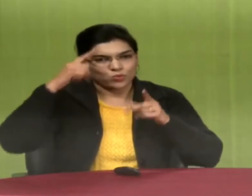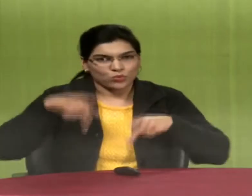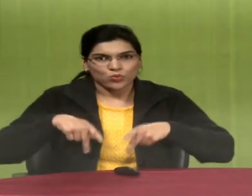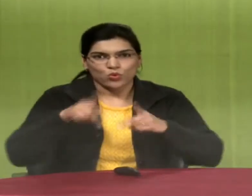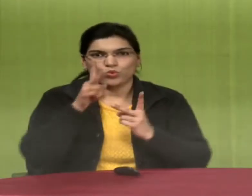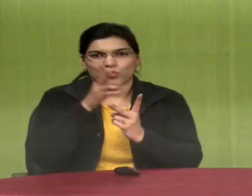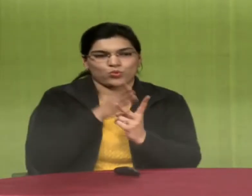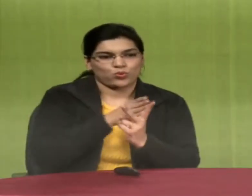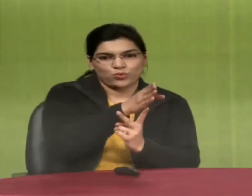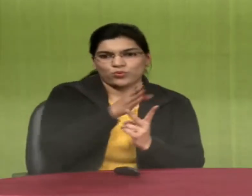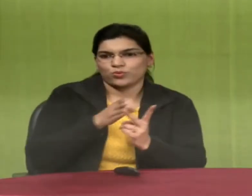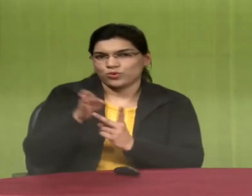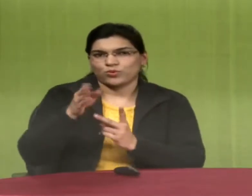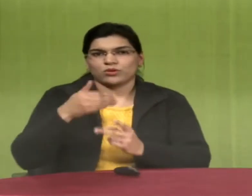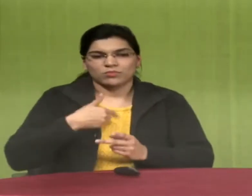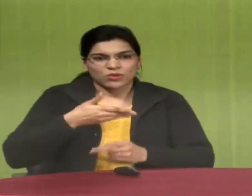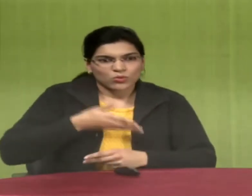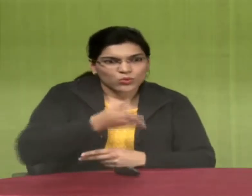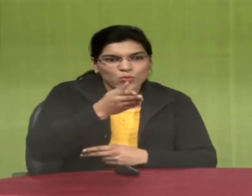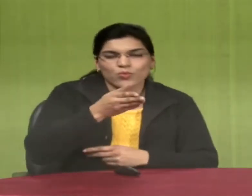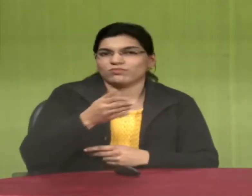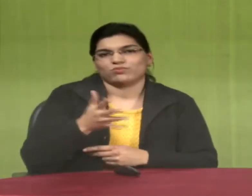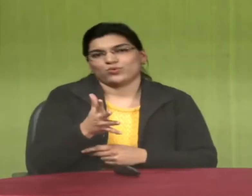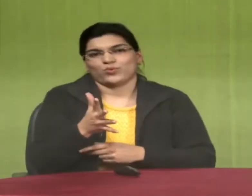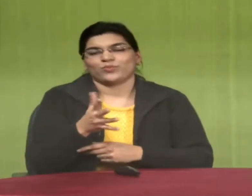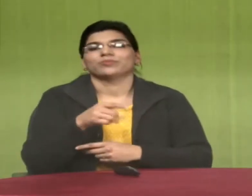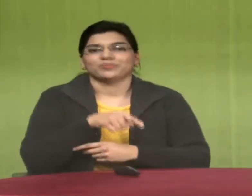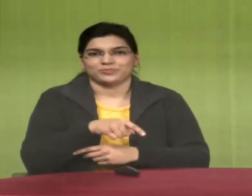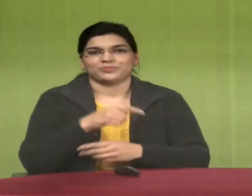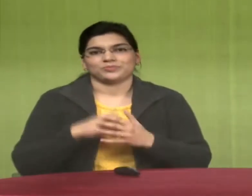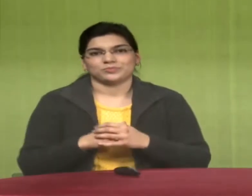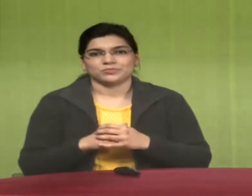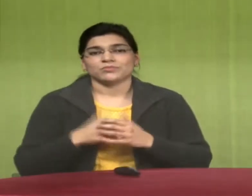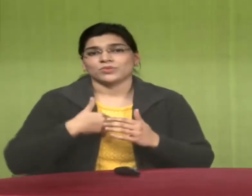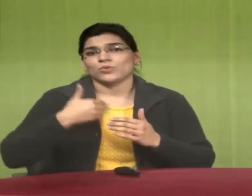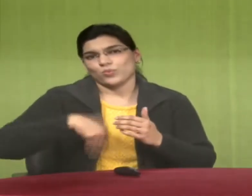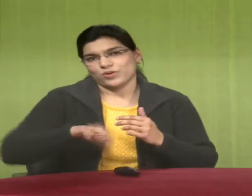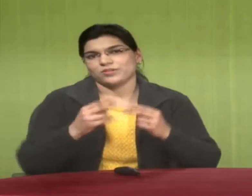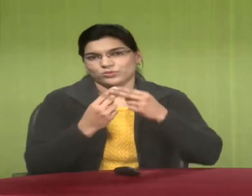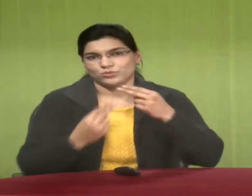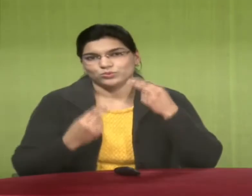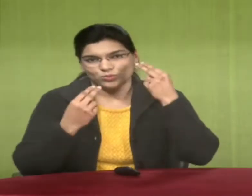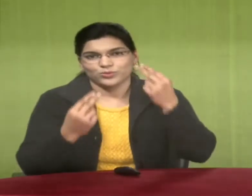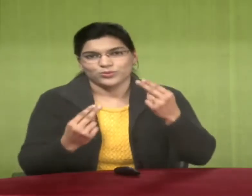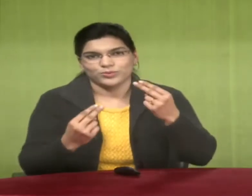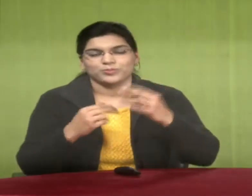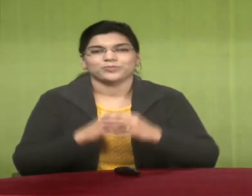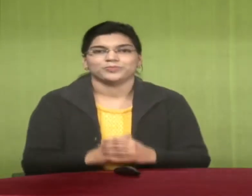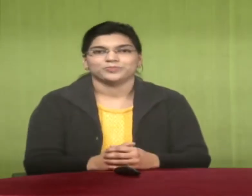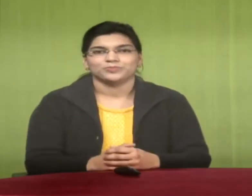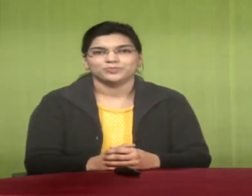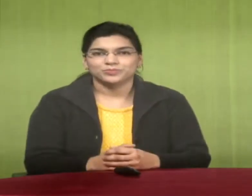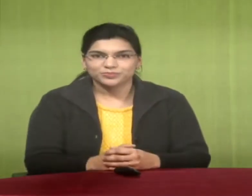What does it mean? In this poem that we are going to do today, there are two roads.